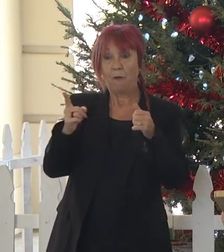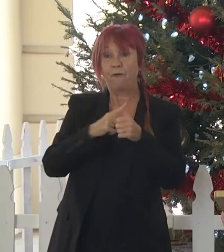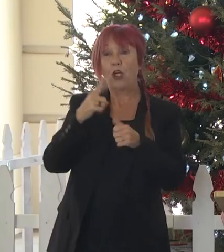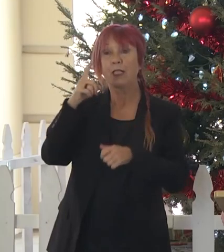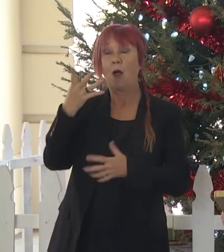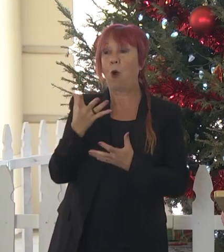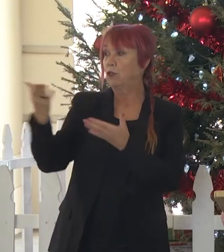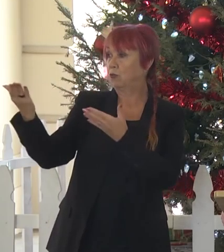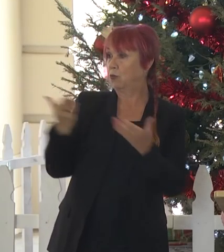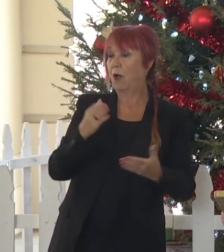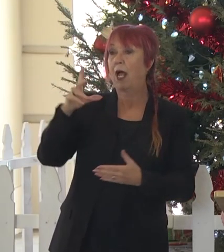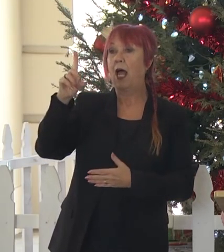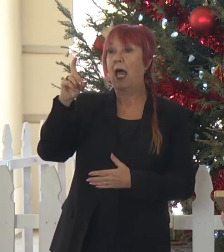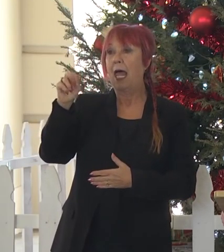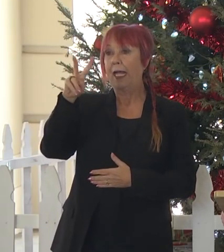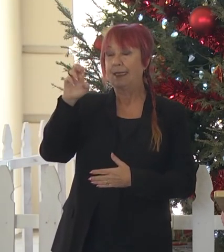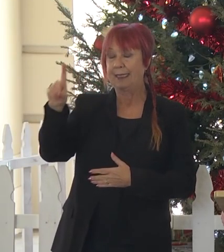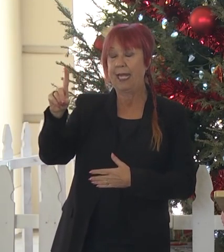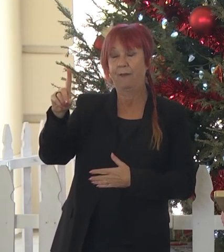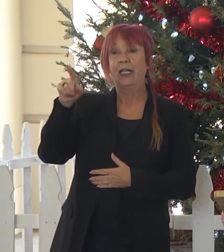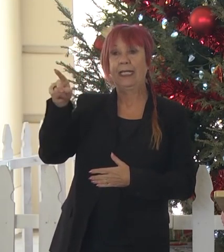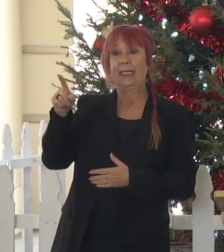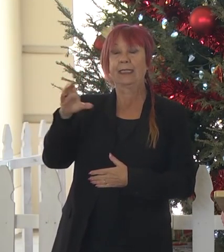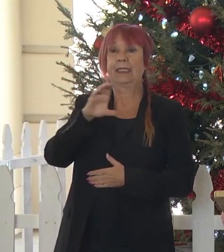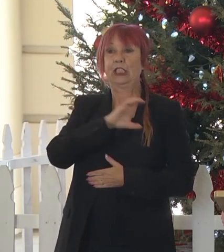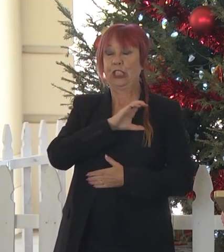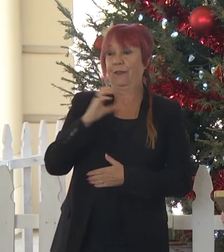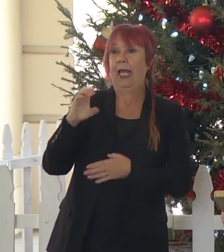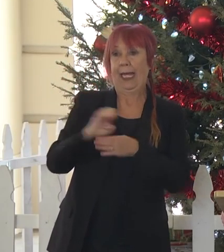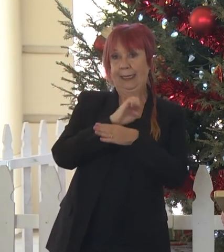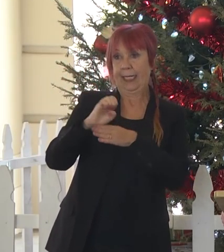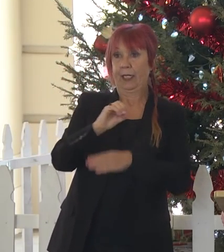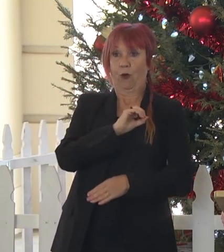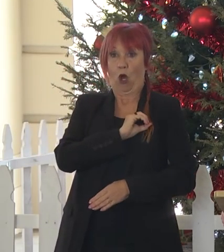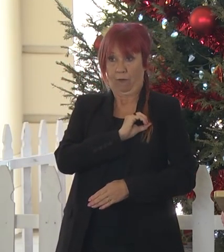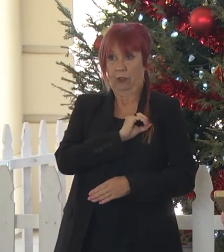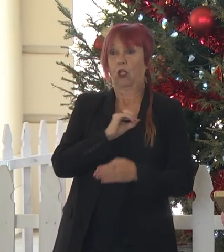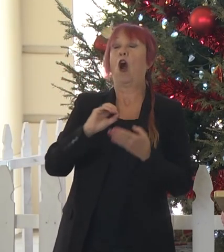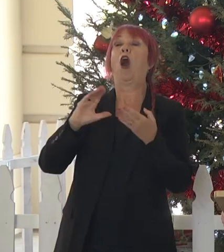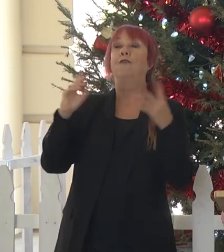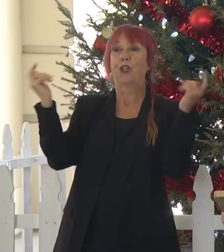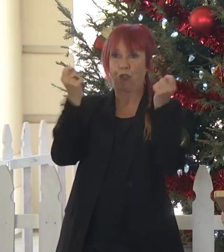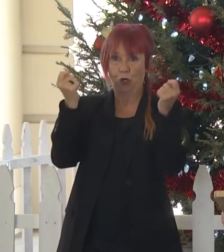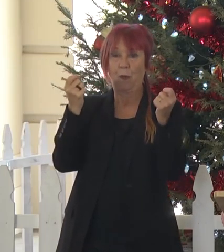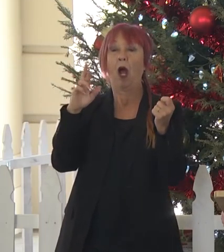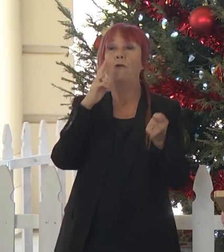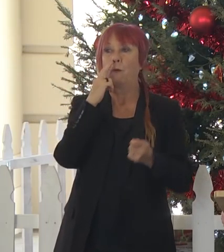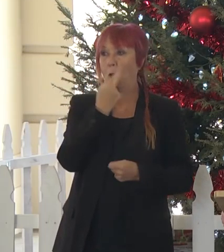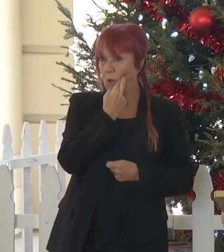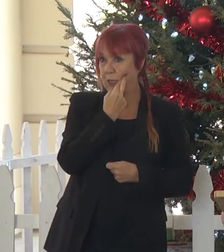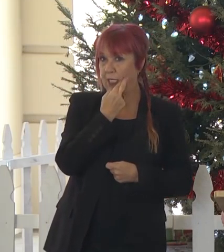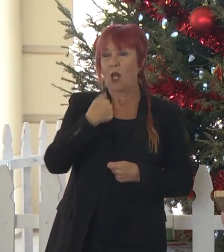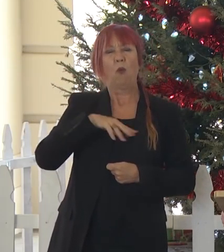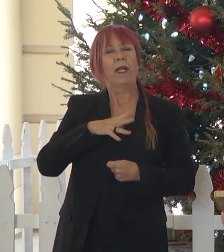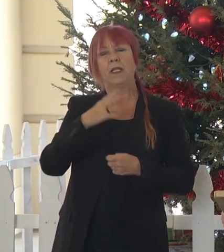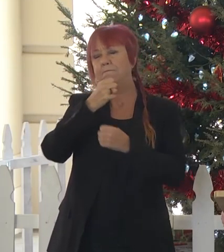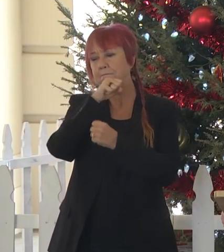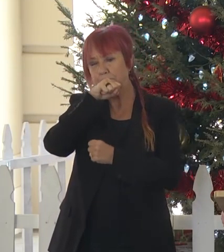Director and Chief Executive Officer of the Tournament of Roses. The city greatly values its partnership with the Tournament of